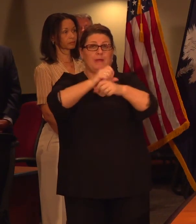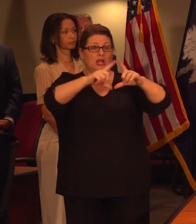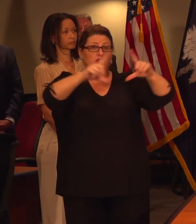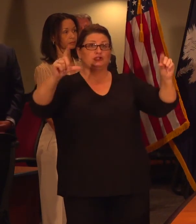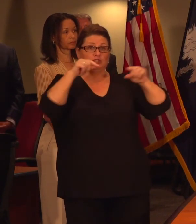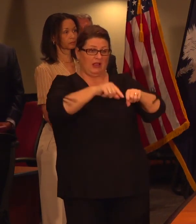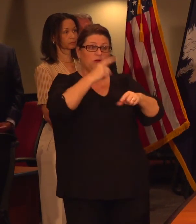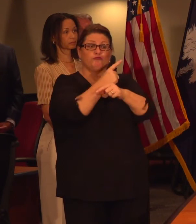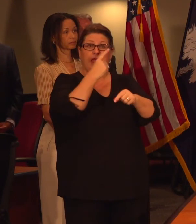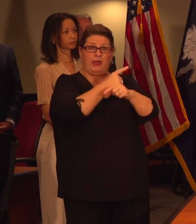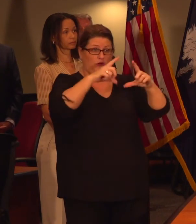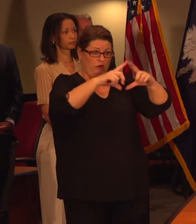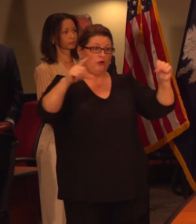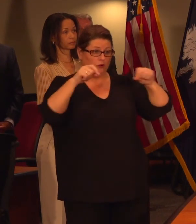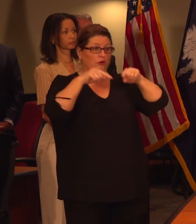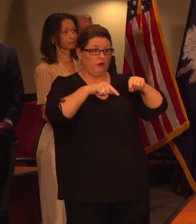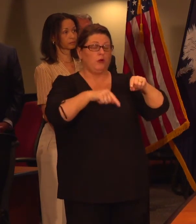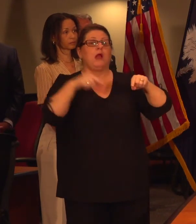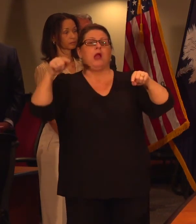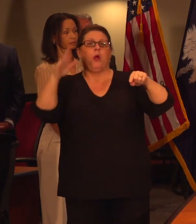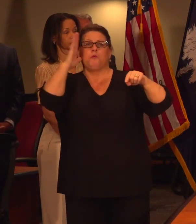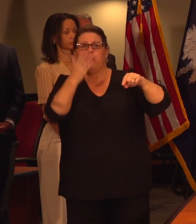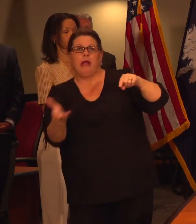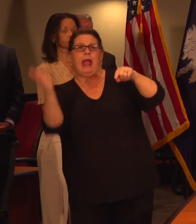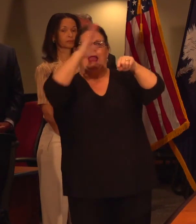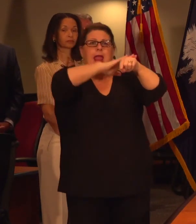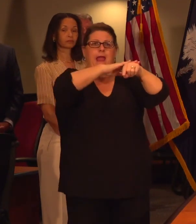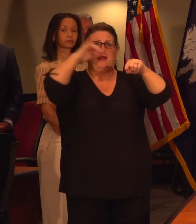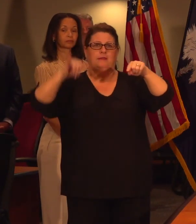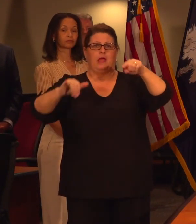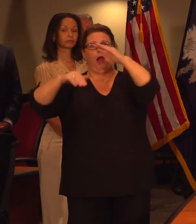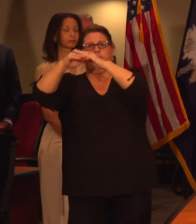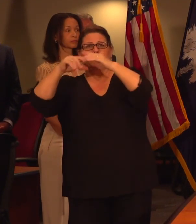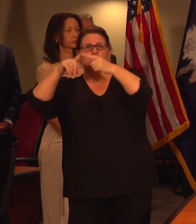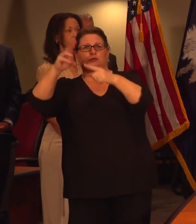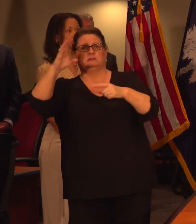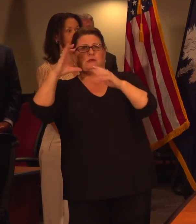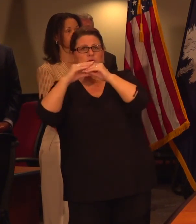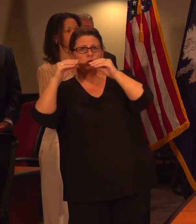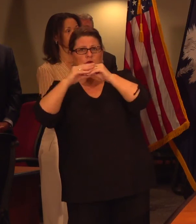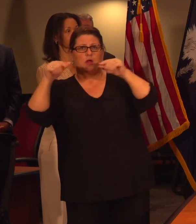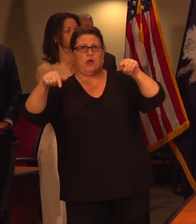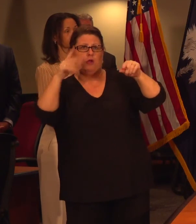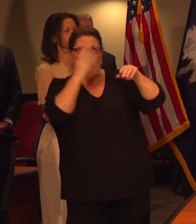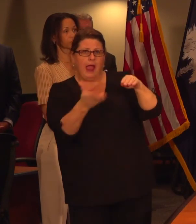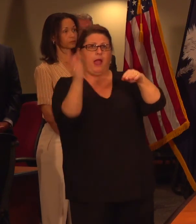files for unemployment under the state unemployment system. Now, for others,